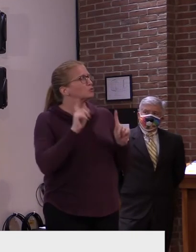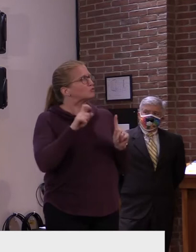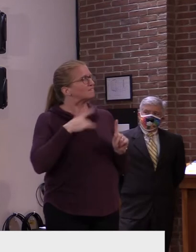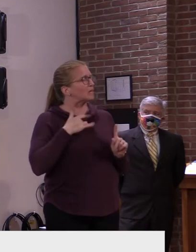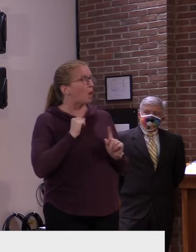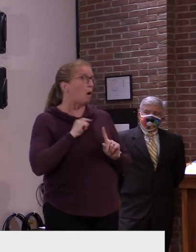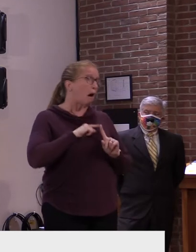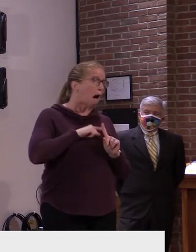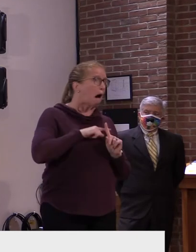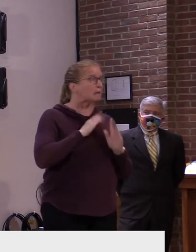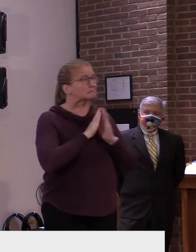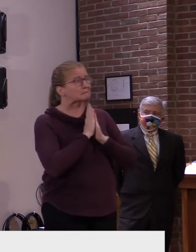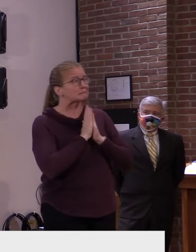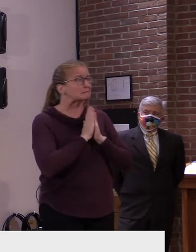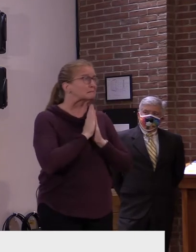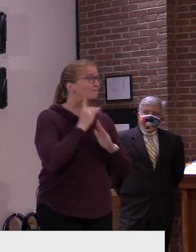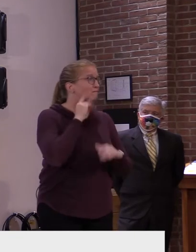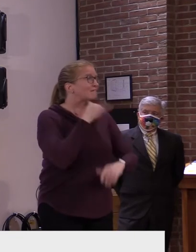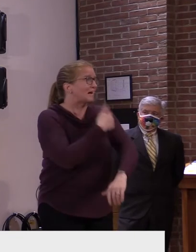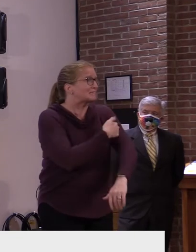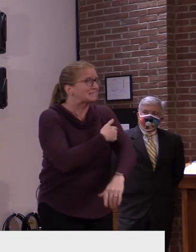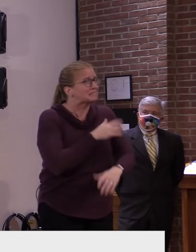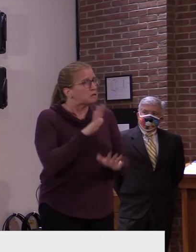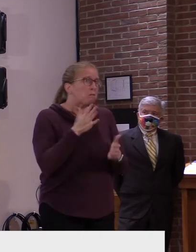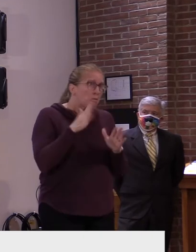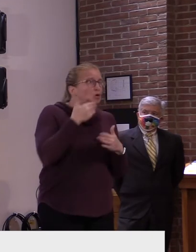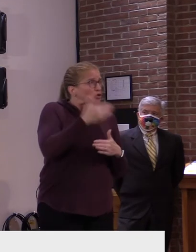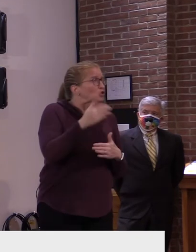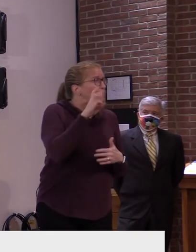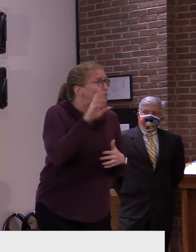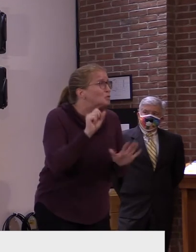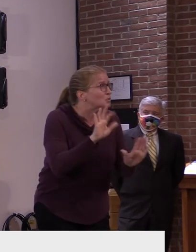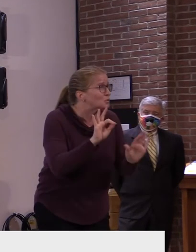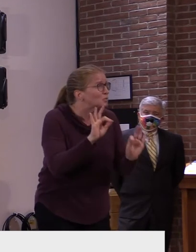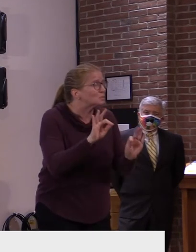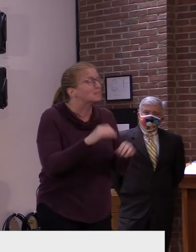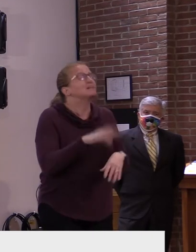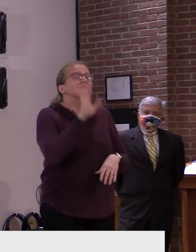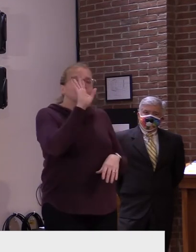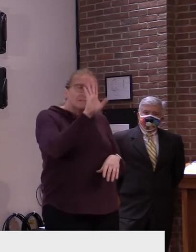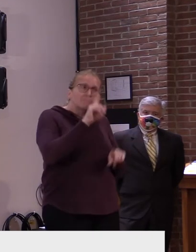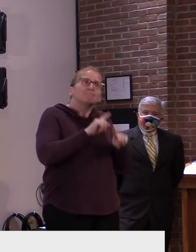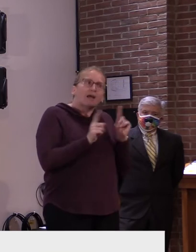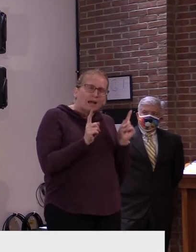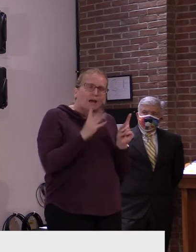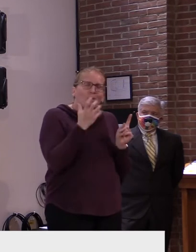clear to everybody and reiterate my dual pathway approach